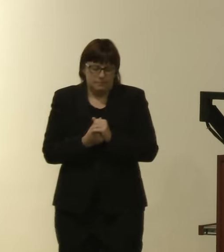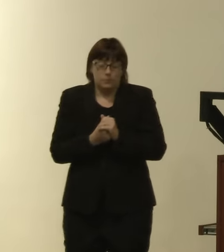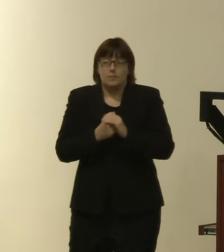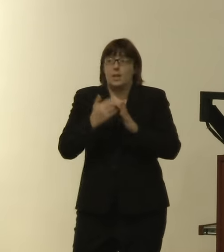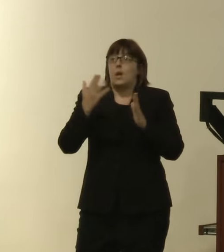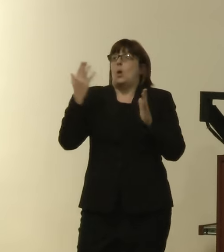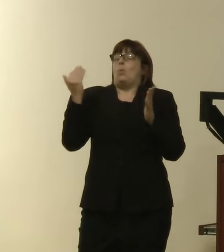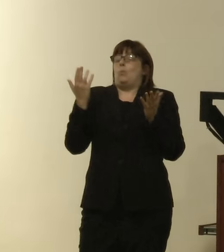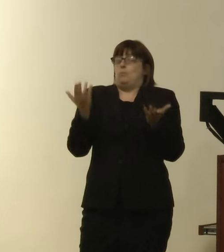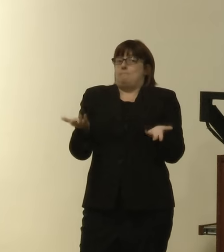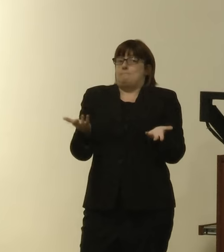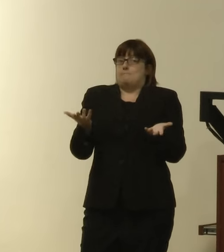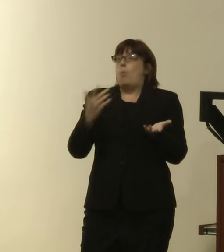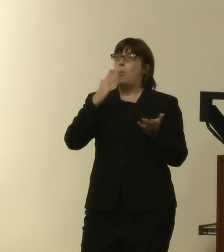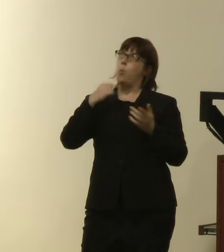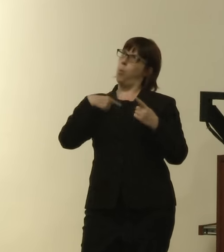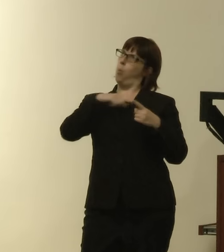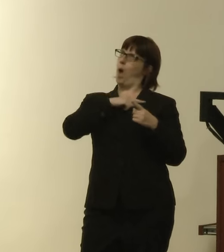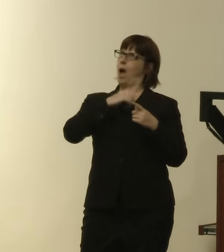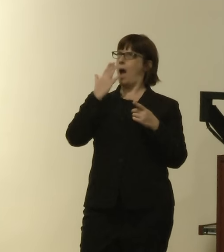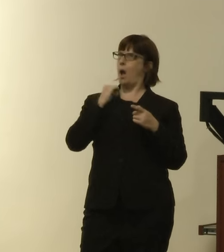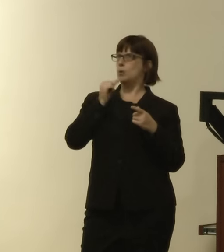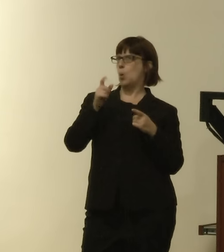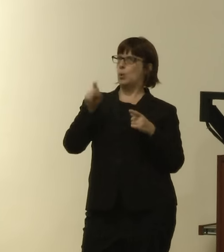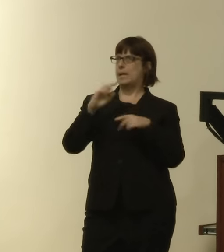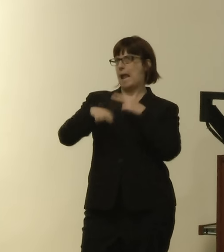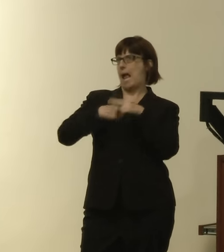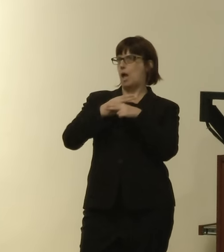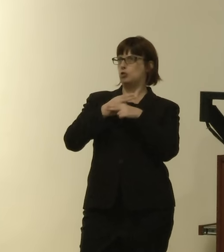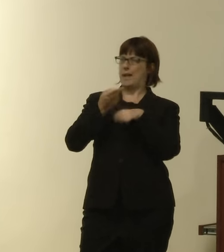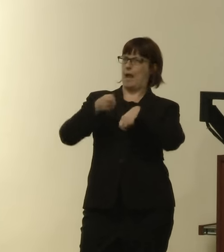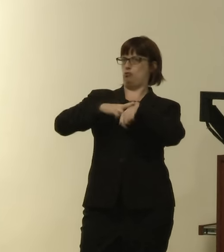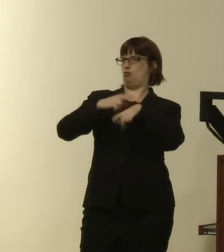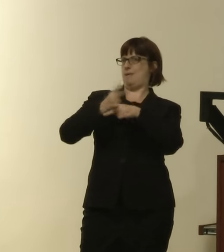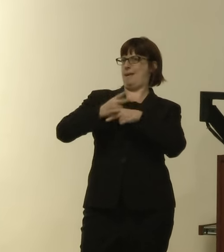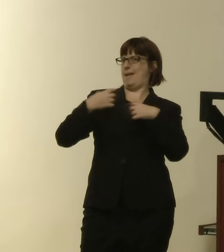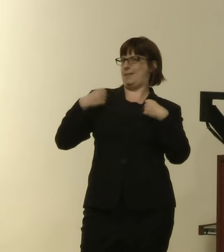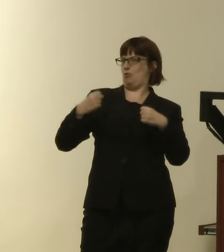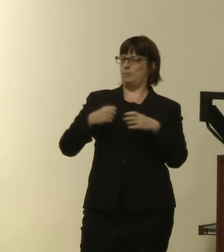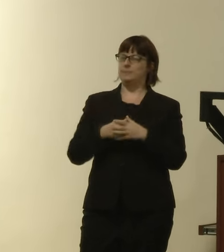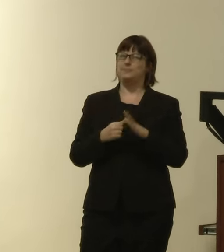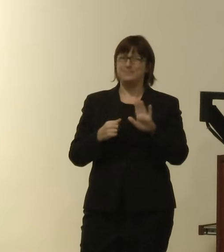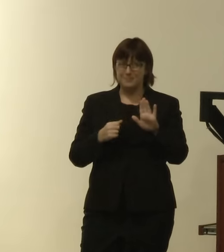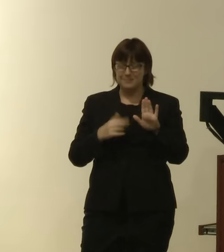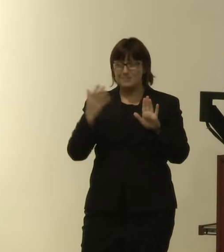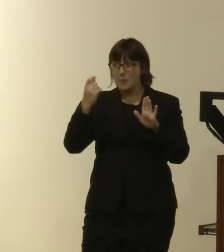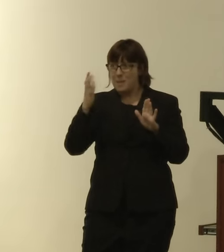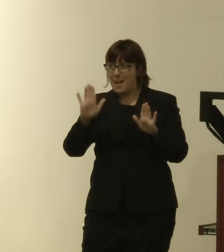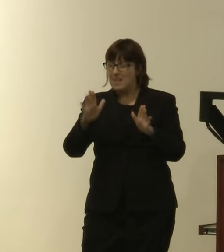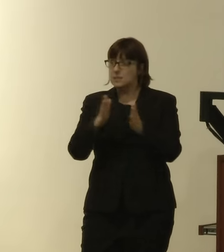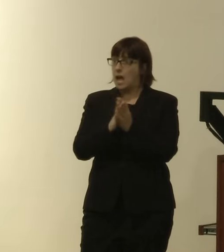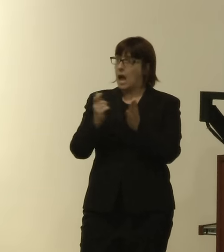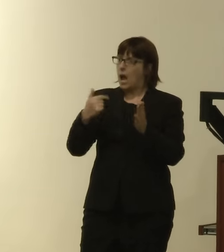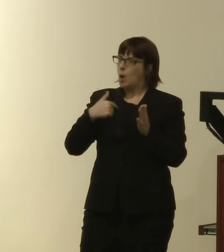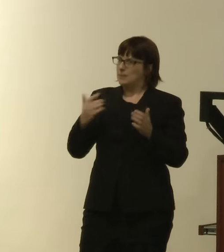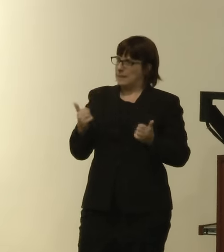Why we don't need a national healthcare program. Now I ask you, why would a kid living in, I'll just tell you, a